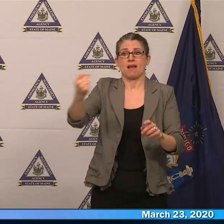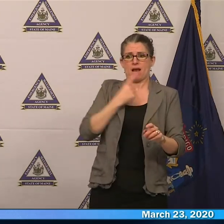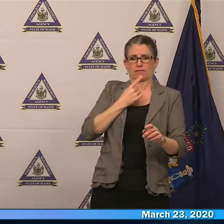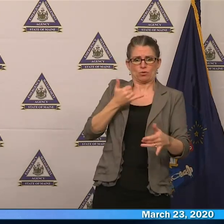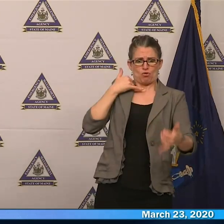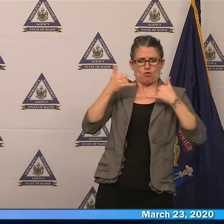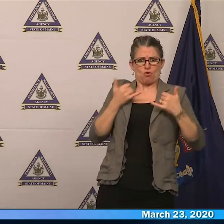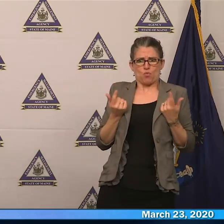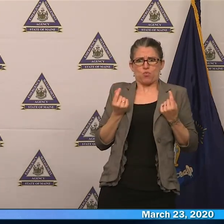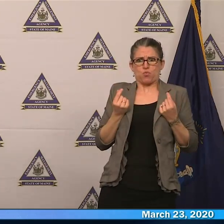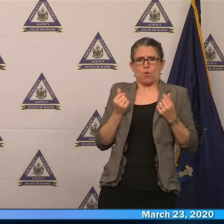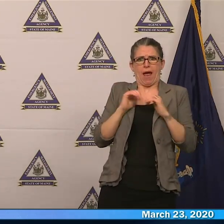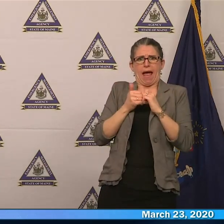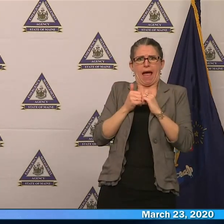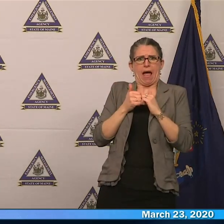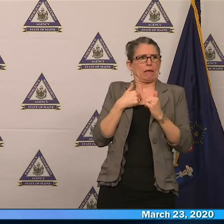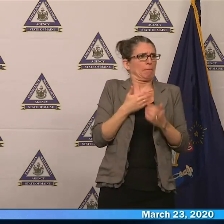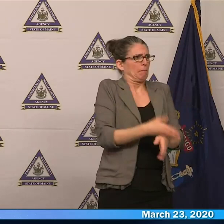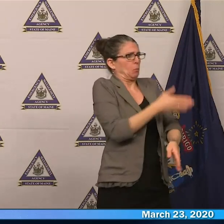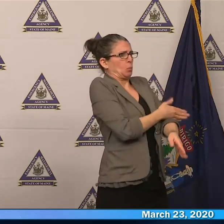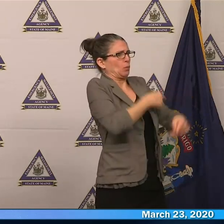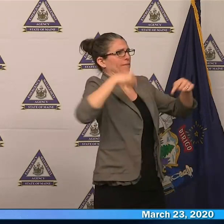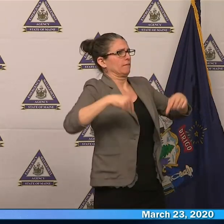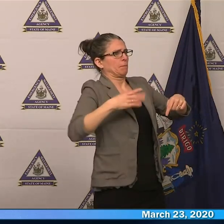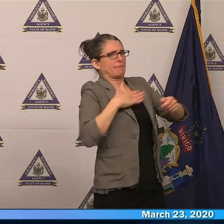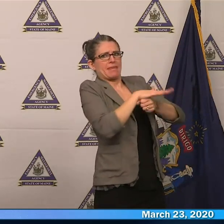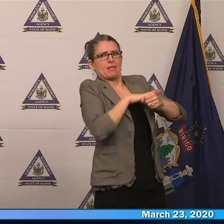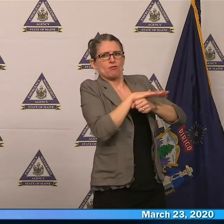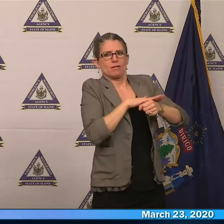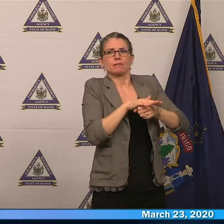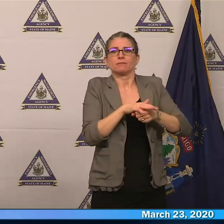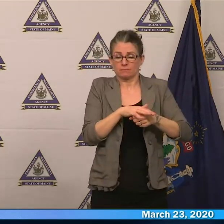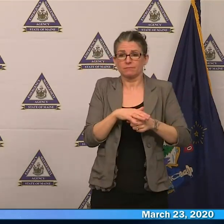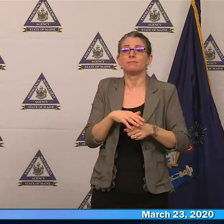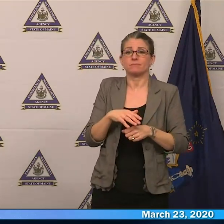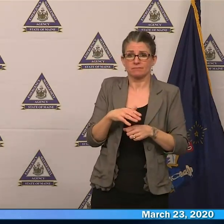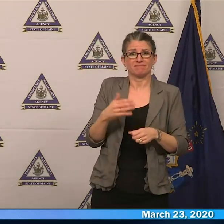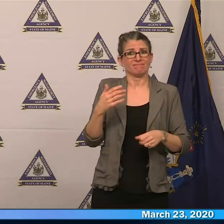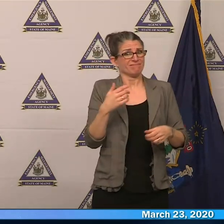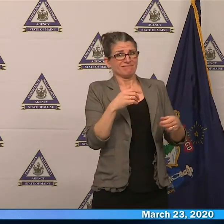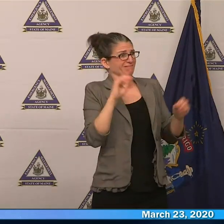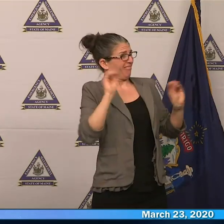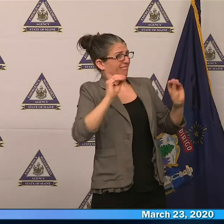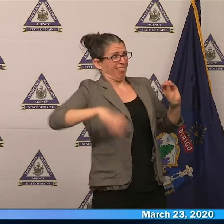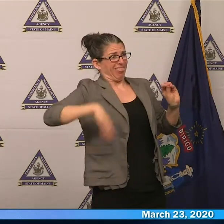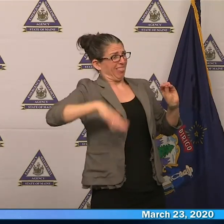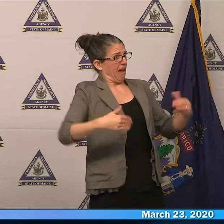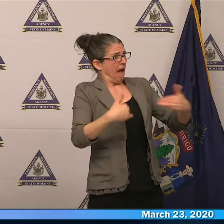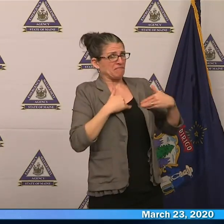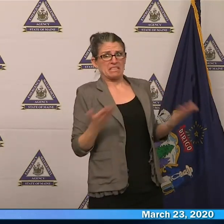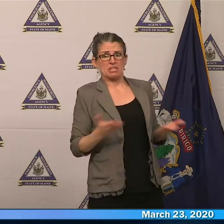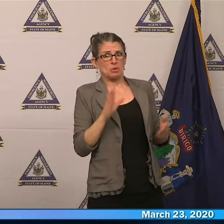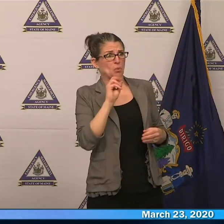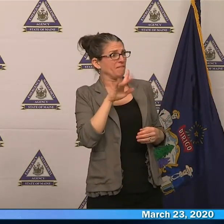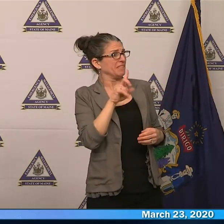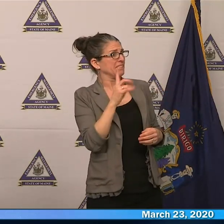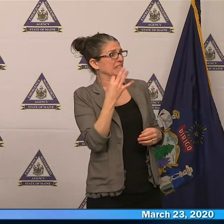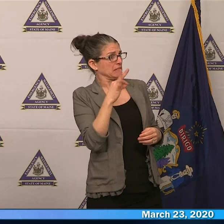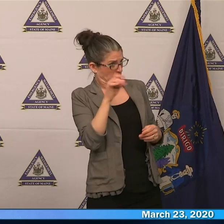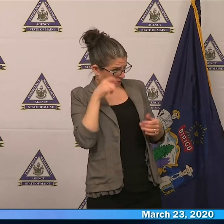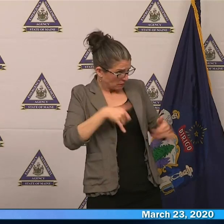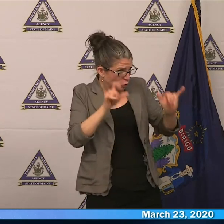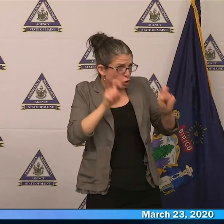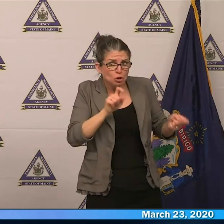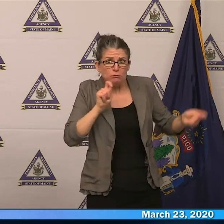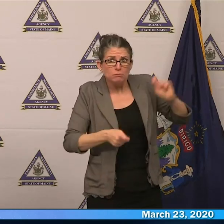should wait until there are cases in their county. And here's what I'd like to ask everyone to do. I'd like to